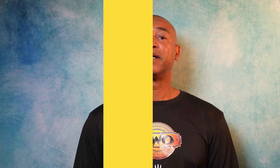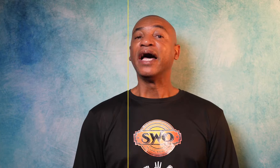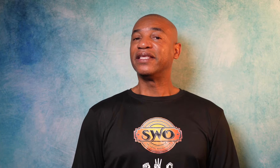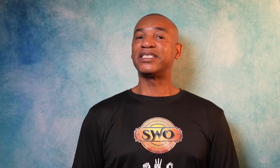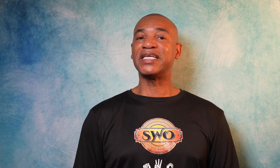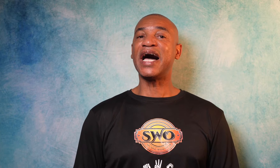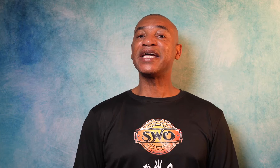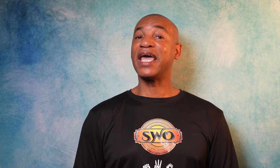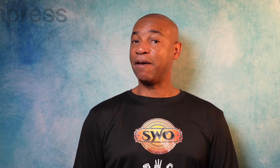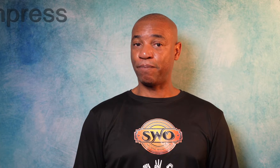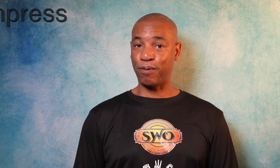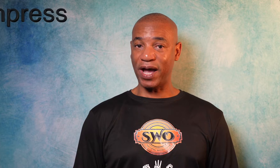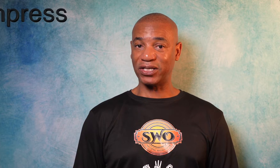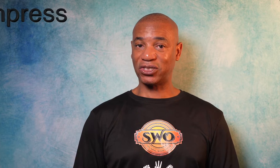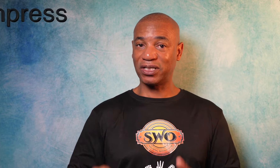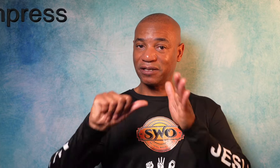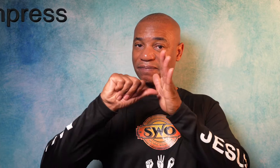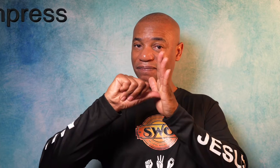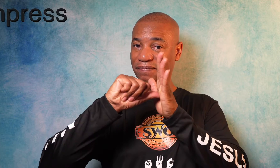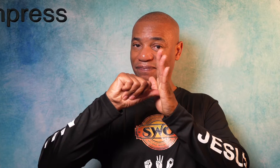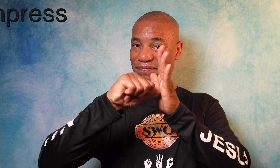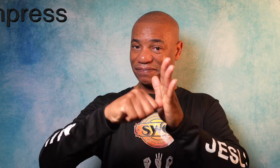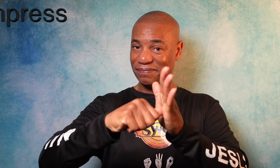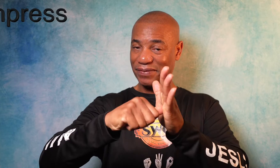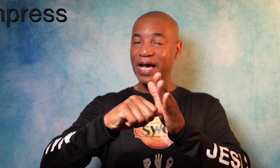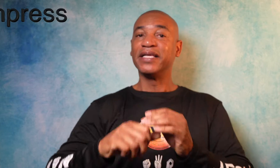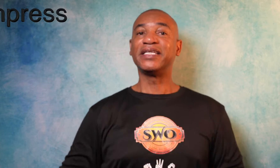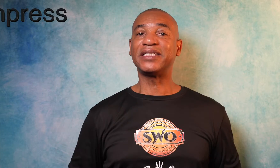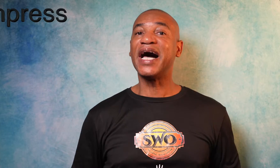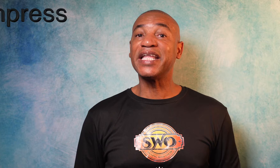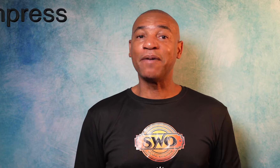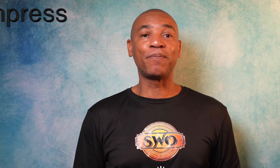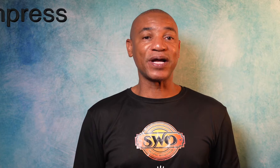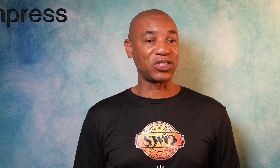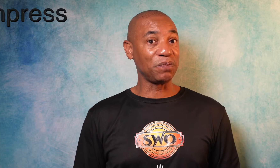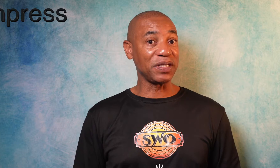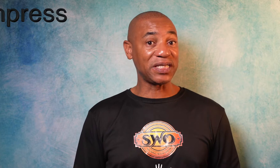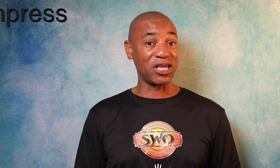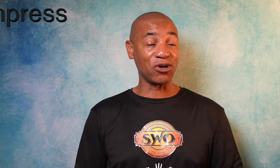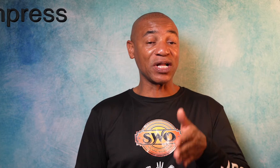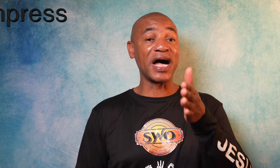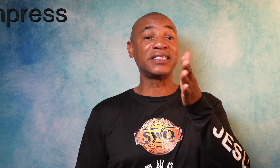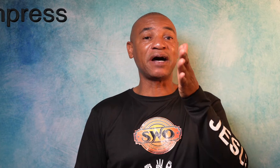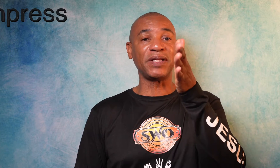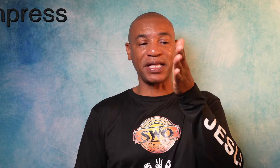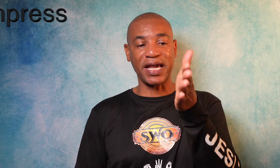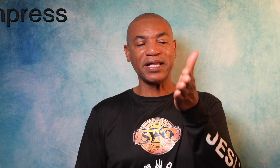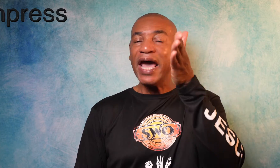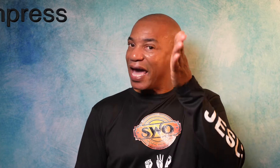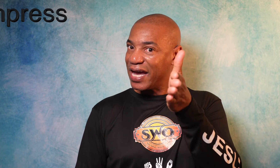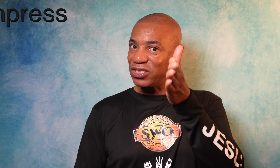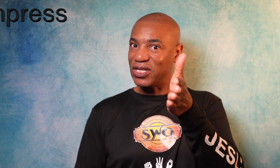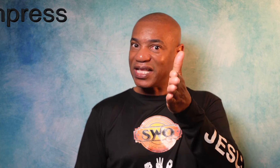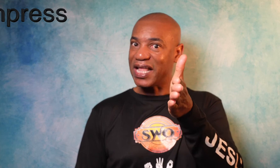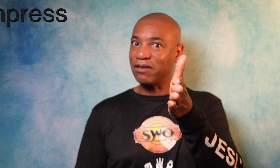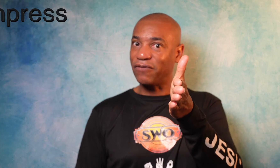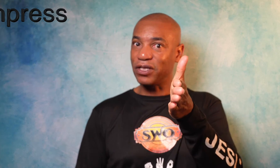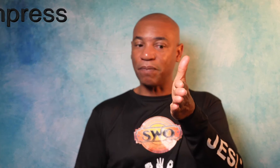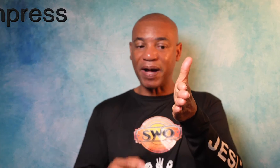The sign impress. To sign impress, simply take your non-dominant hand, extend it out in front of the body